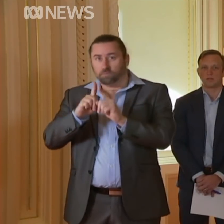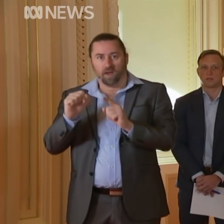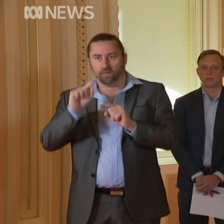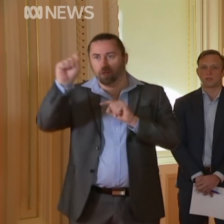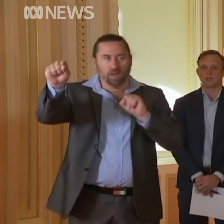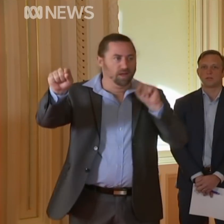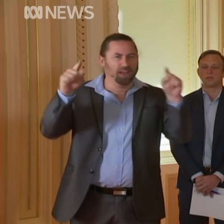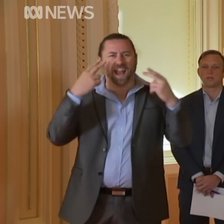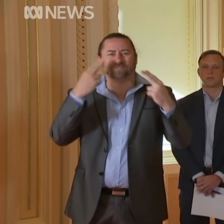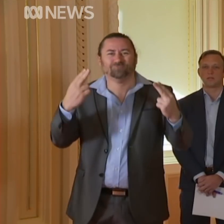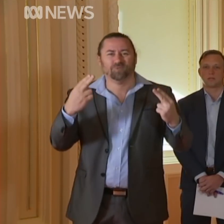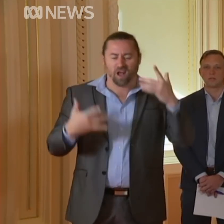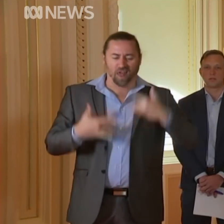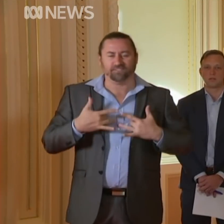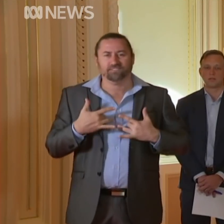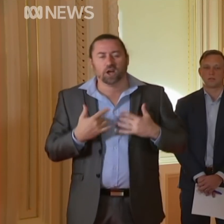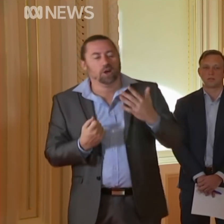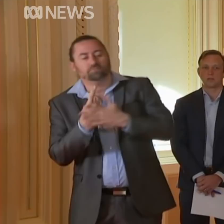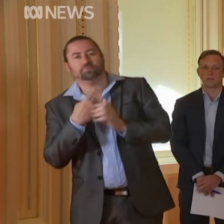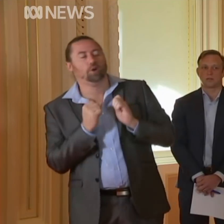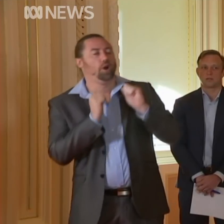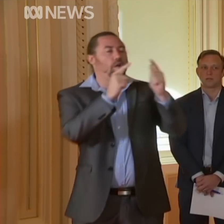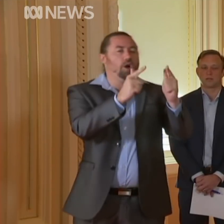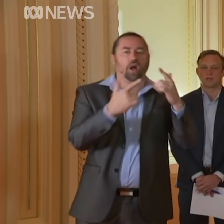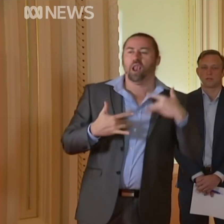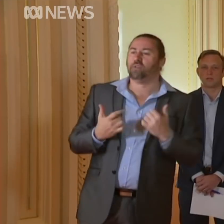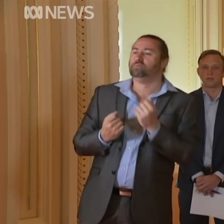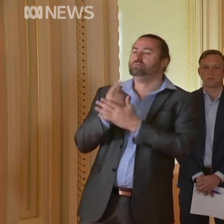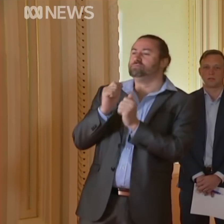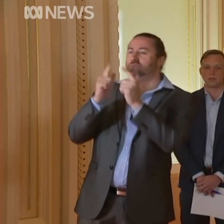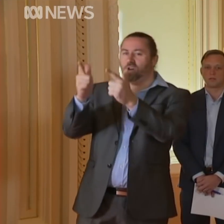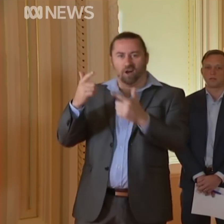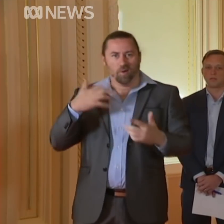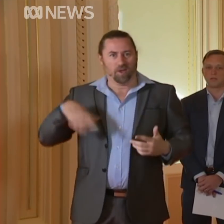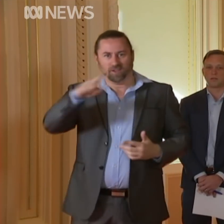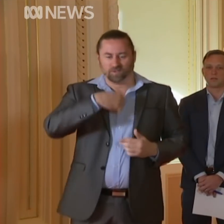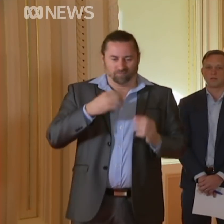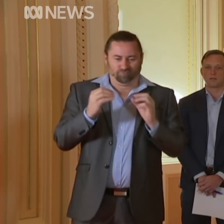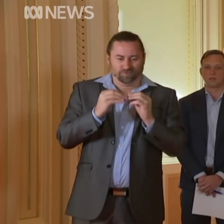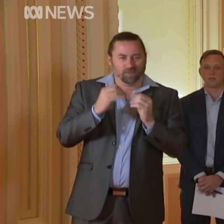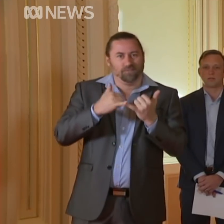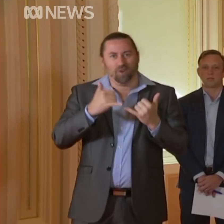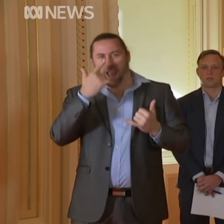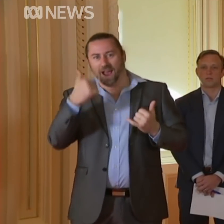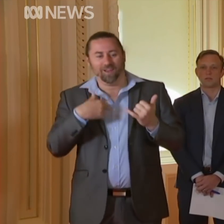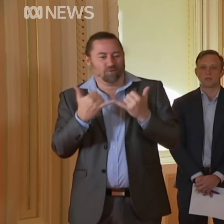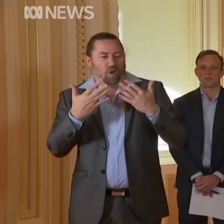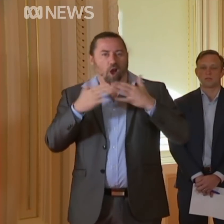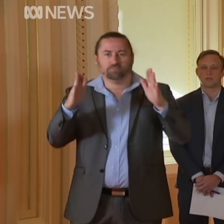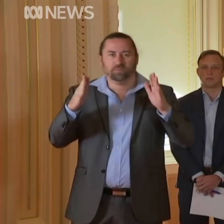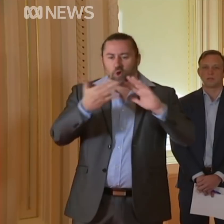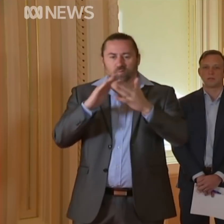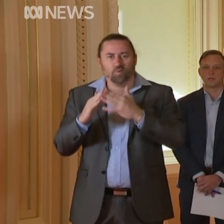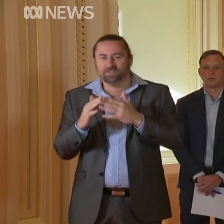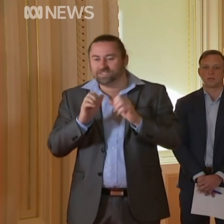one would expect. For a while now, we've not had community transmission, so people have been moving around the